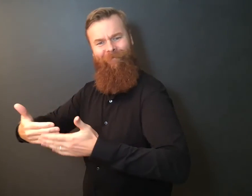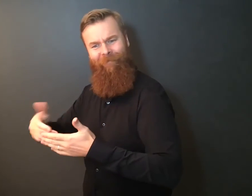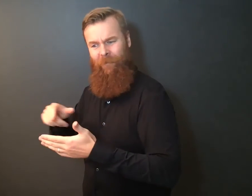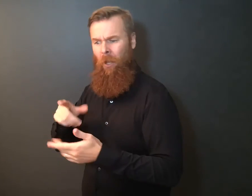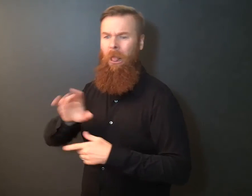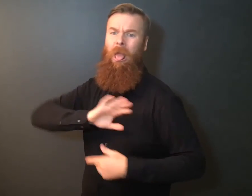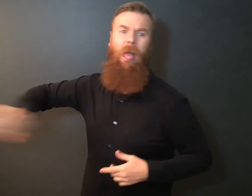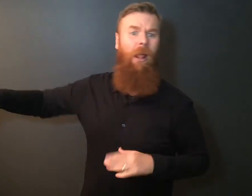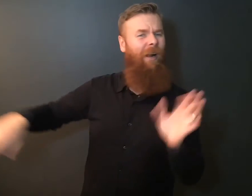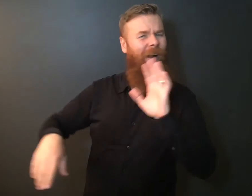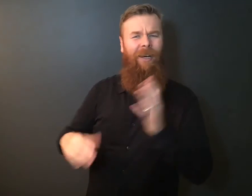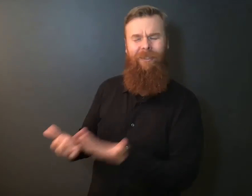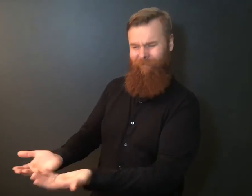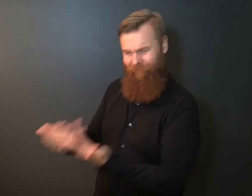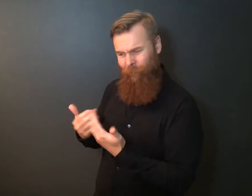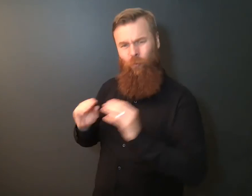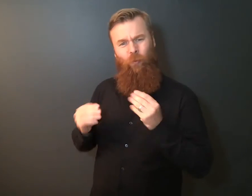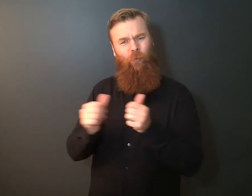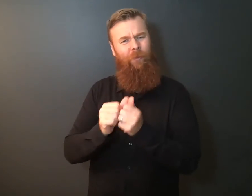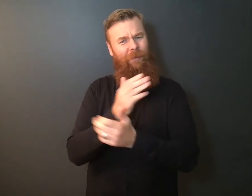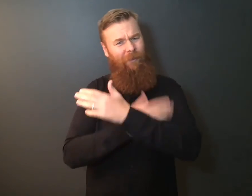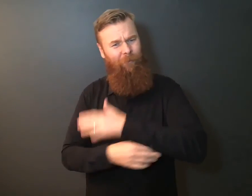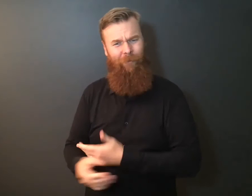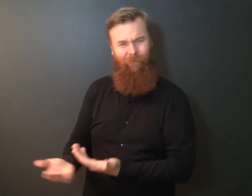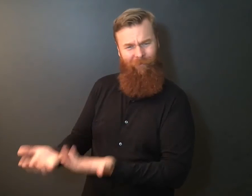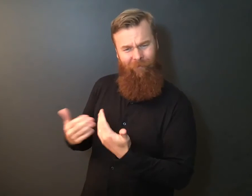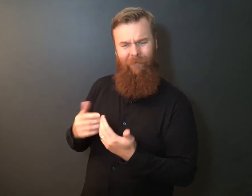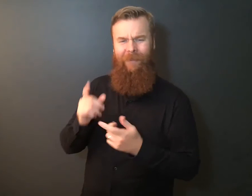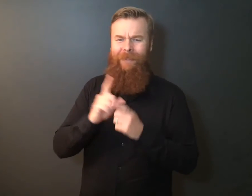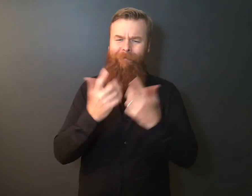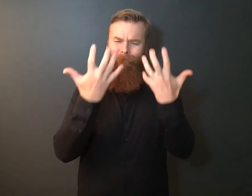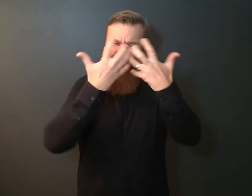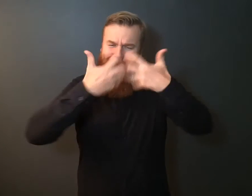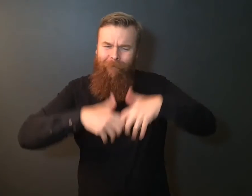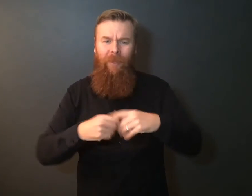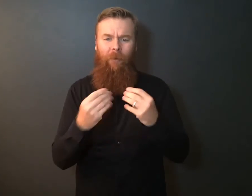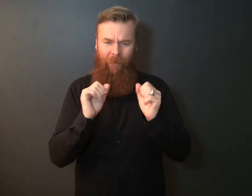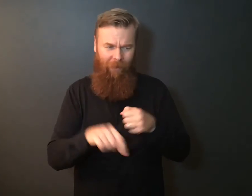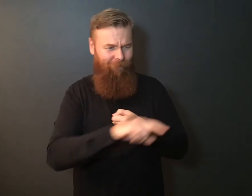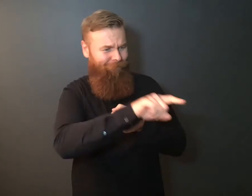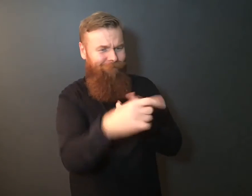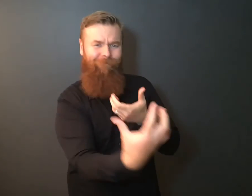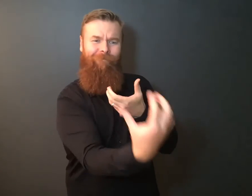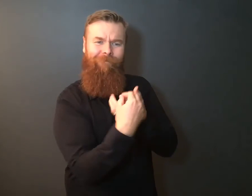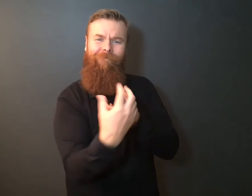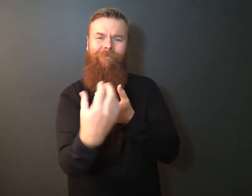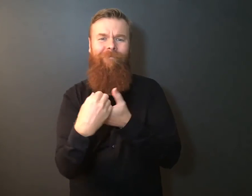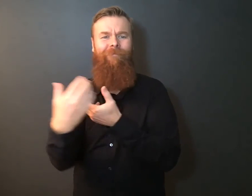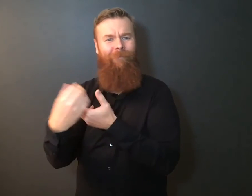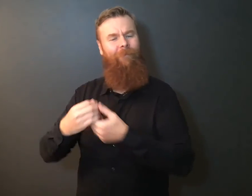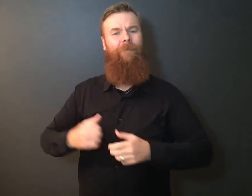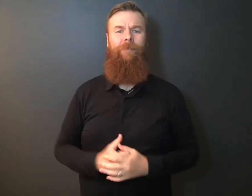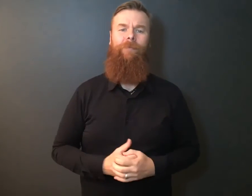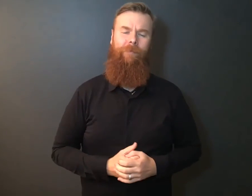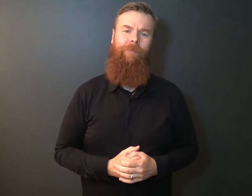is very true, and strategies as well. And that's why we actually thank UNICEF for supporting us to